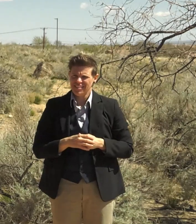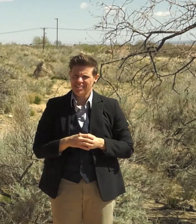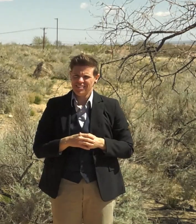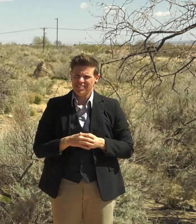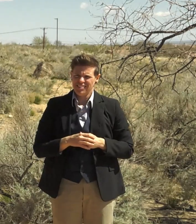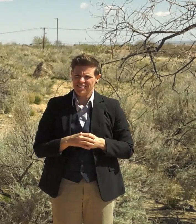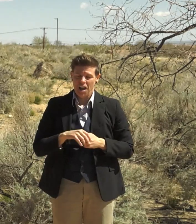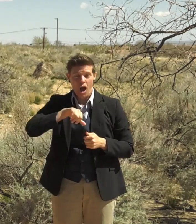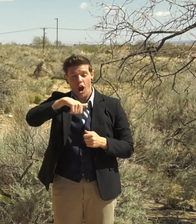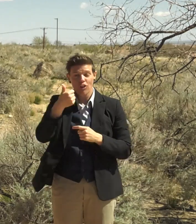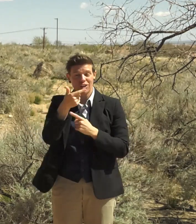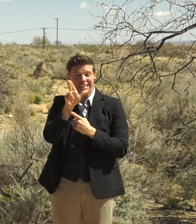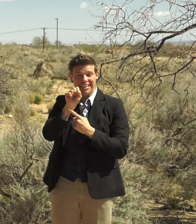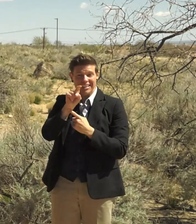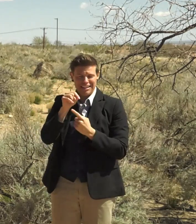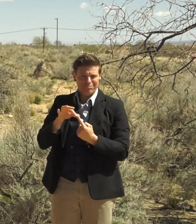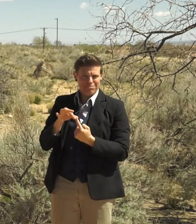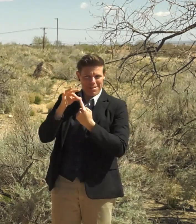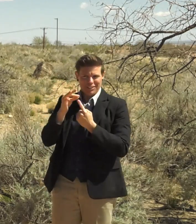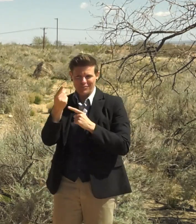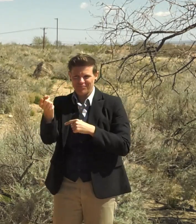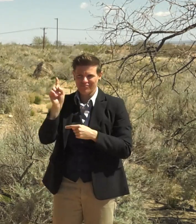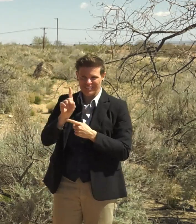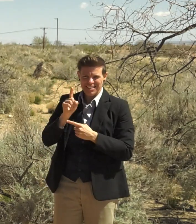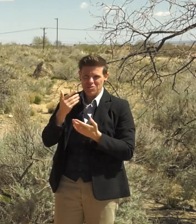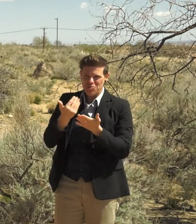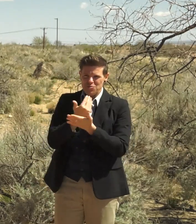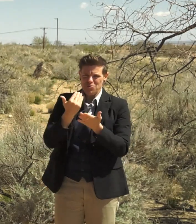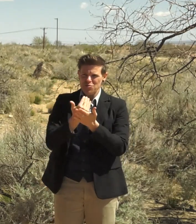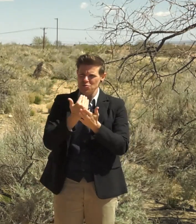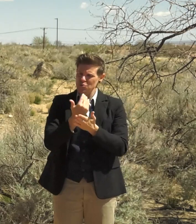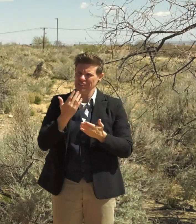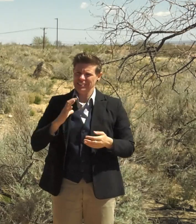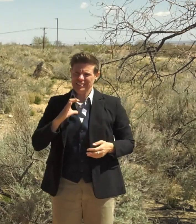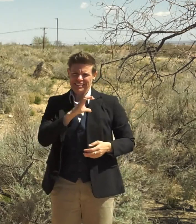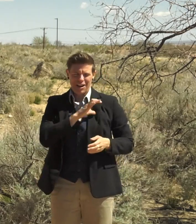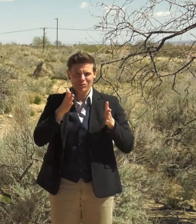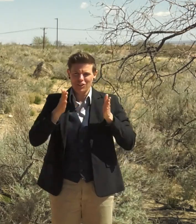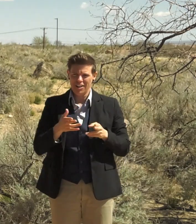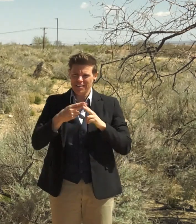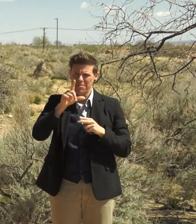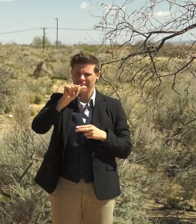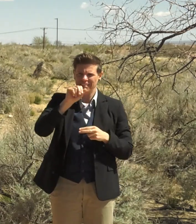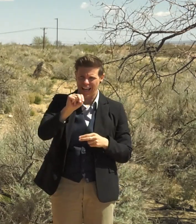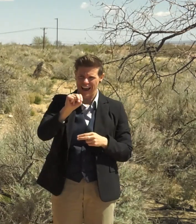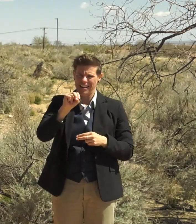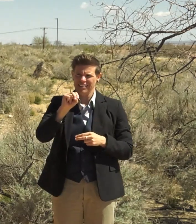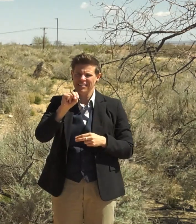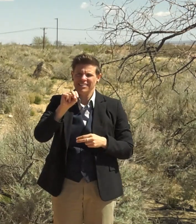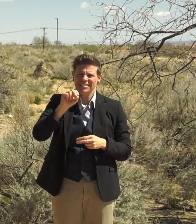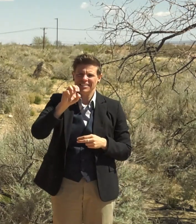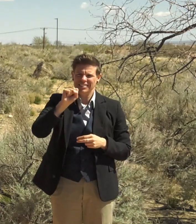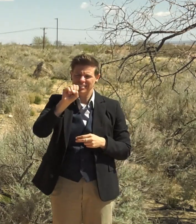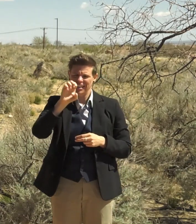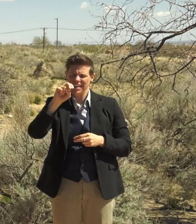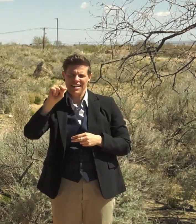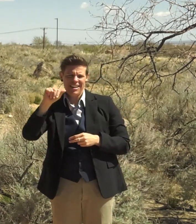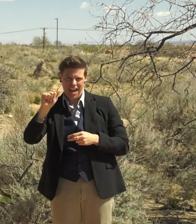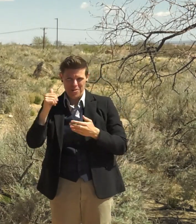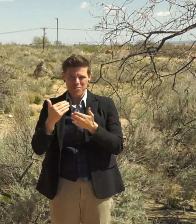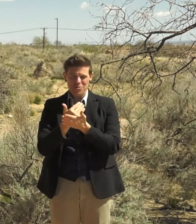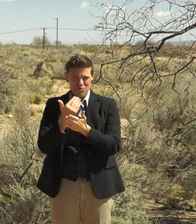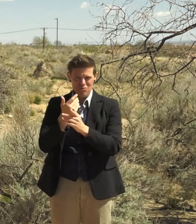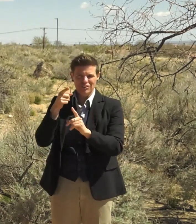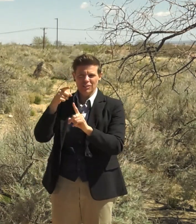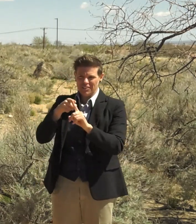our city councilor, our newest city councilor is with us today, Lan Senna, and she represents the kind of middle section of the west side. And